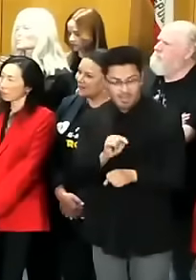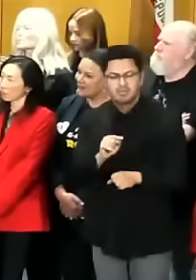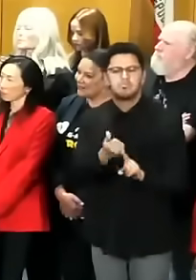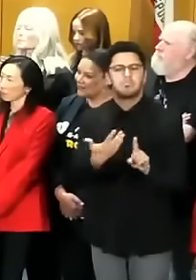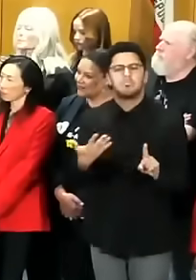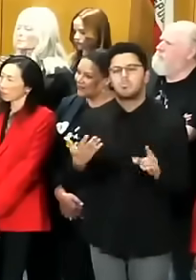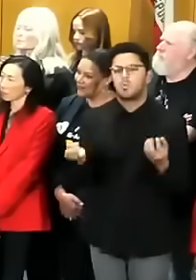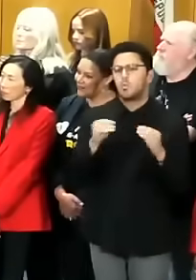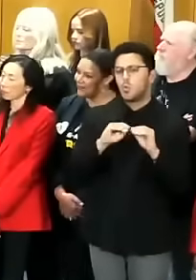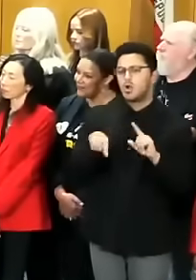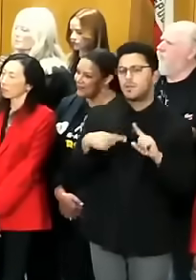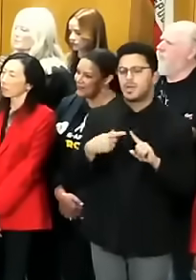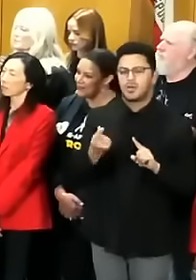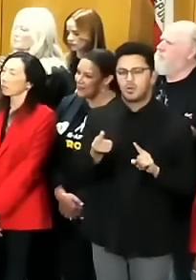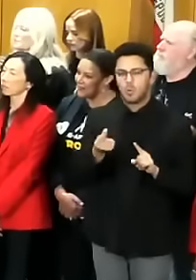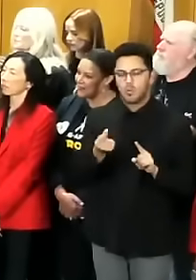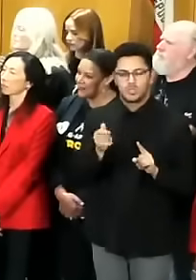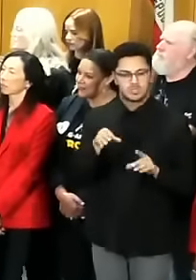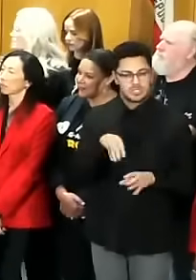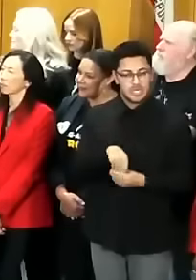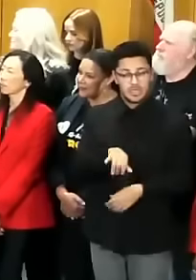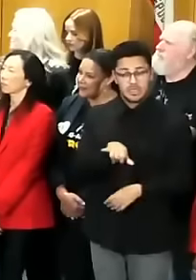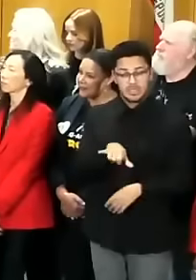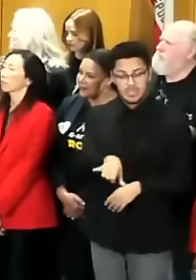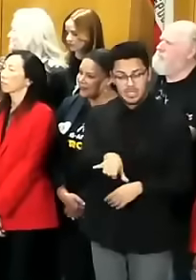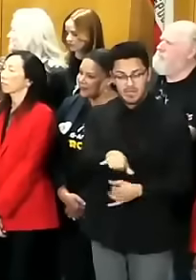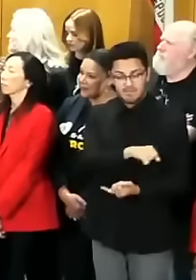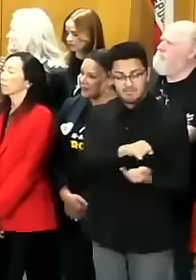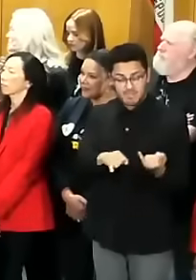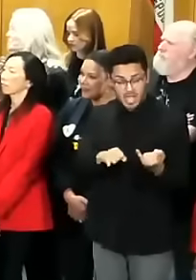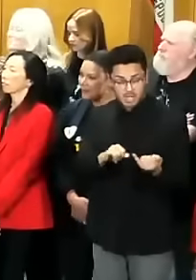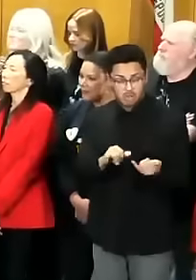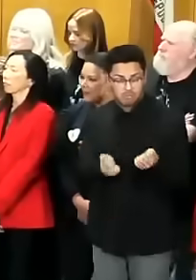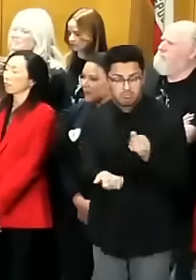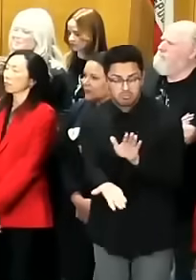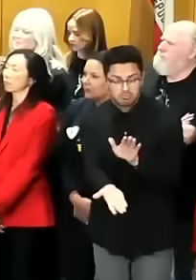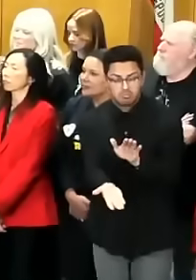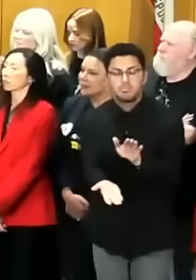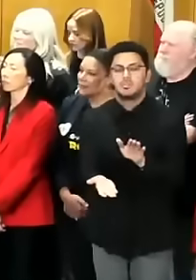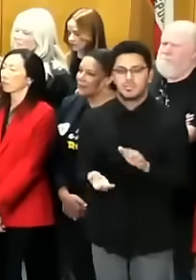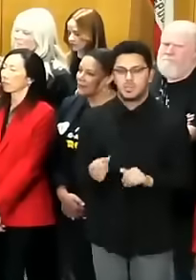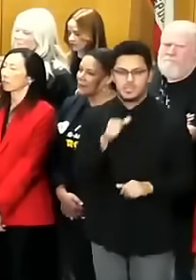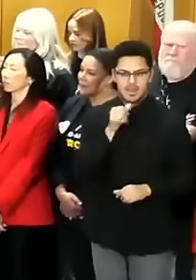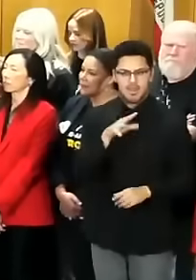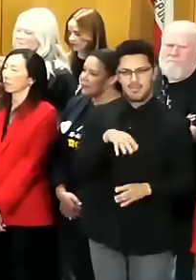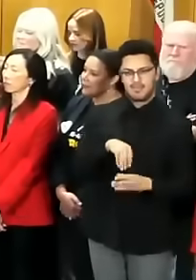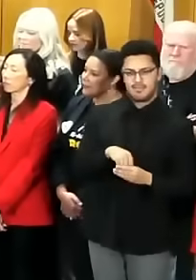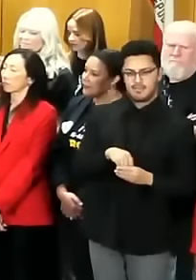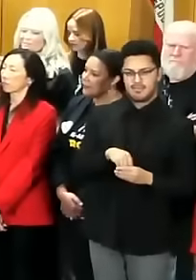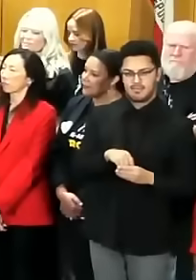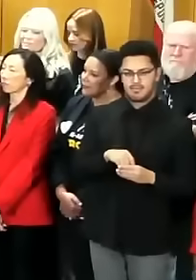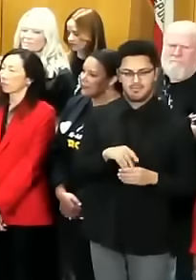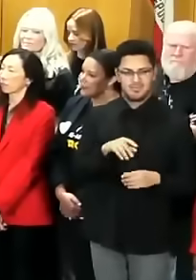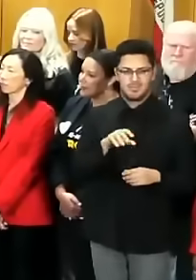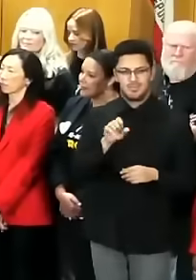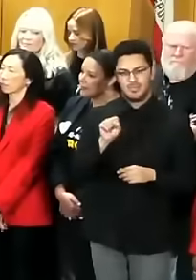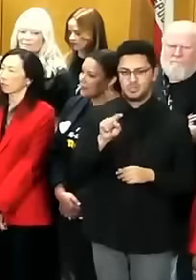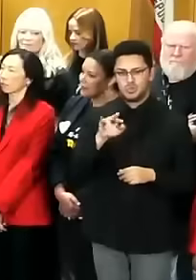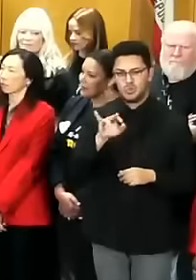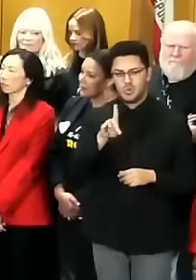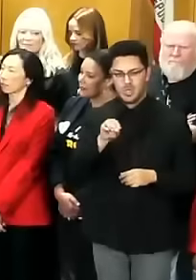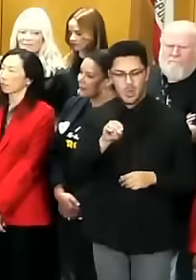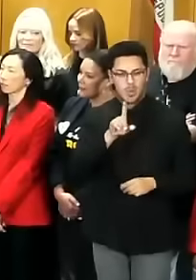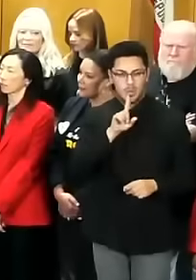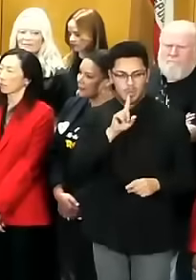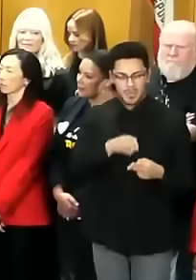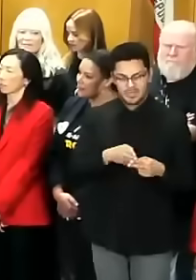bit more about what was in the final package that we're going to see that wasn't in what the studio said was their best, last,